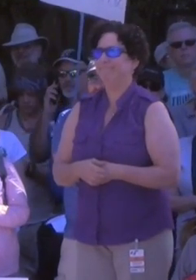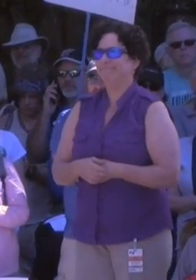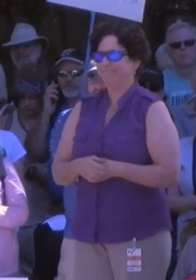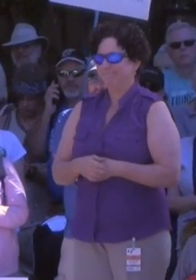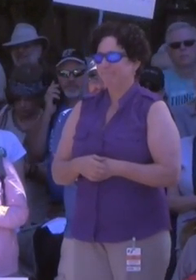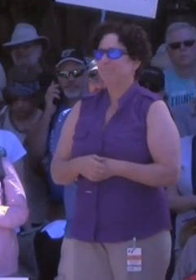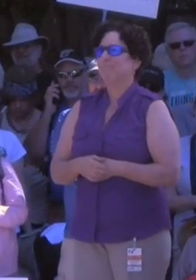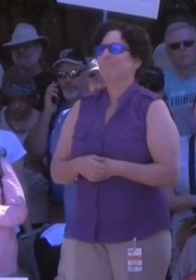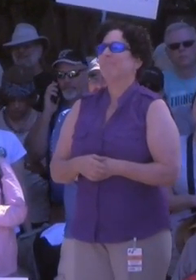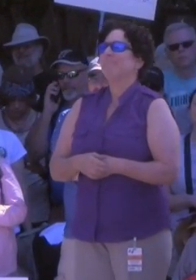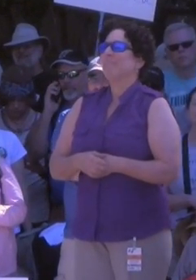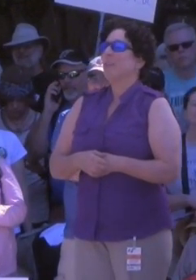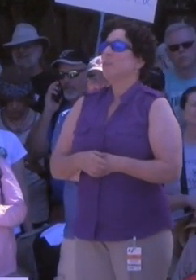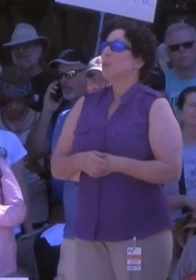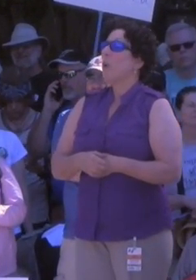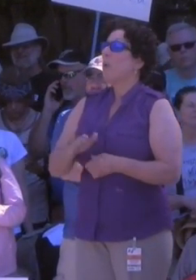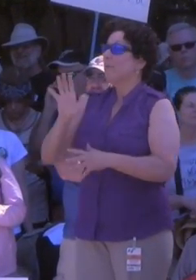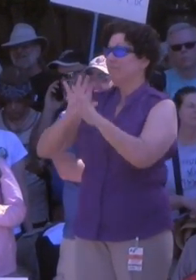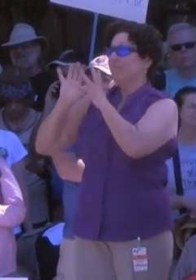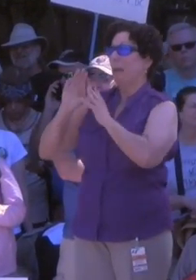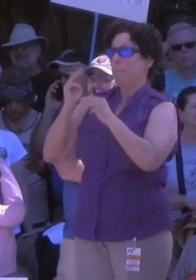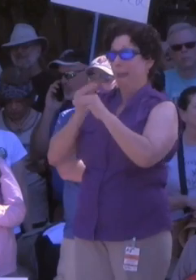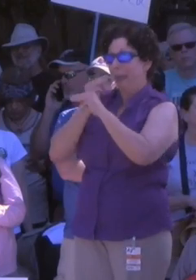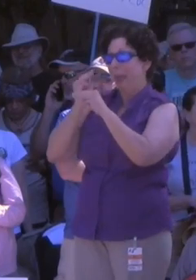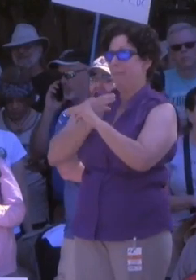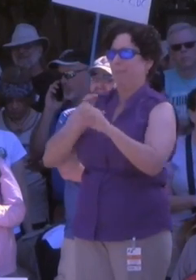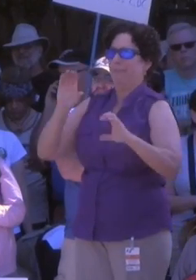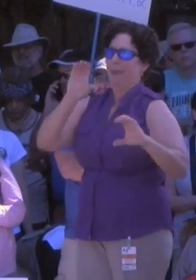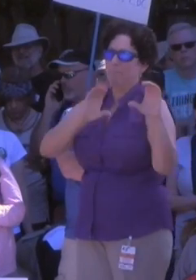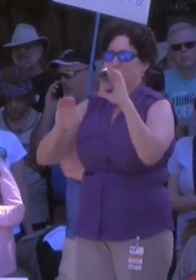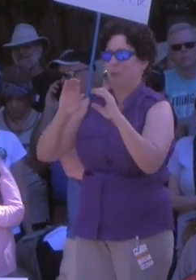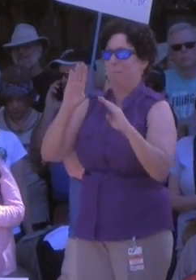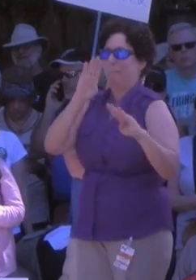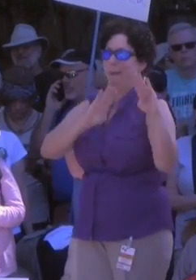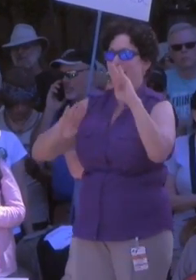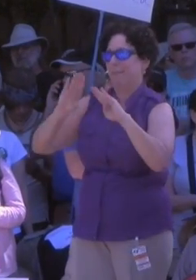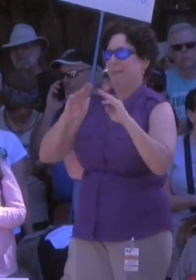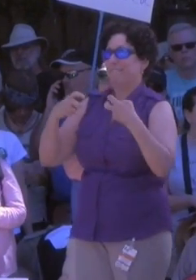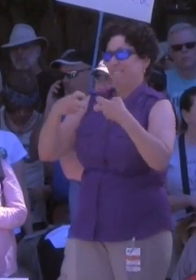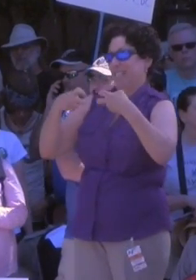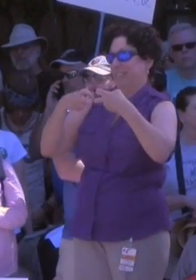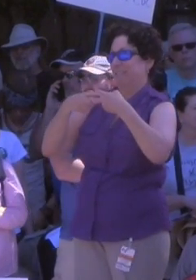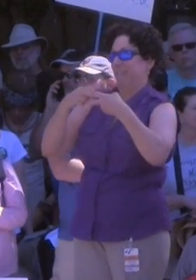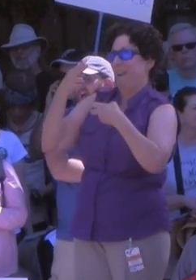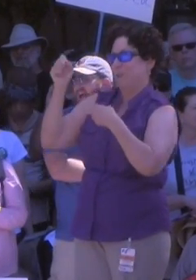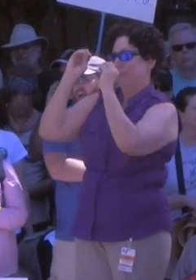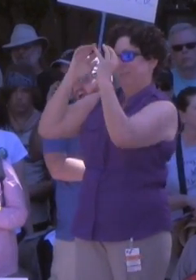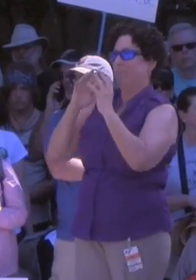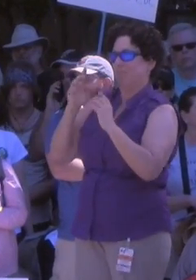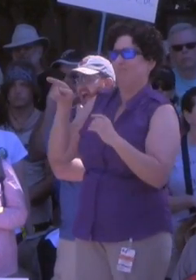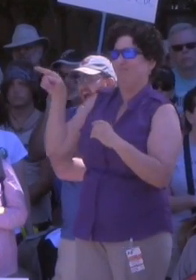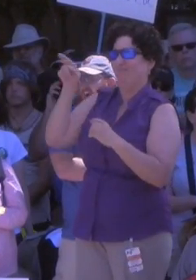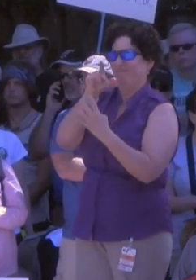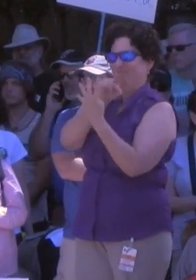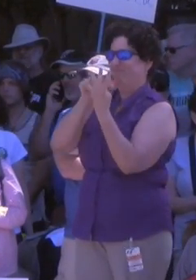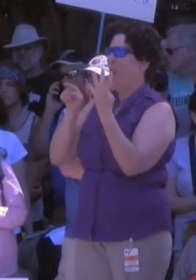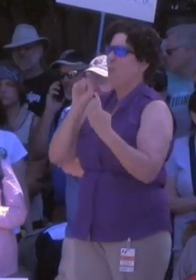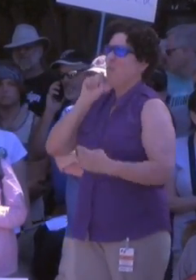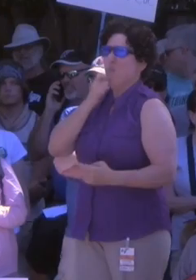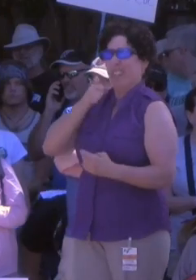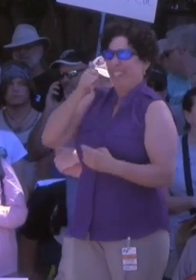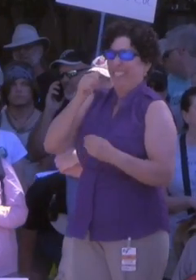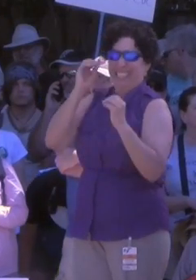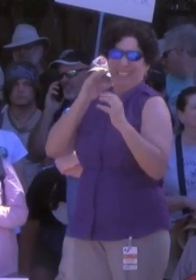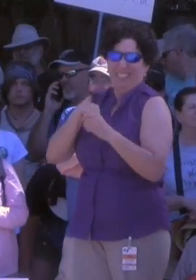So at that time, my math, my chemistry, biology, and physics high school teachers seemed to be the coolest teachers at